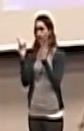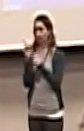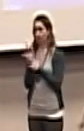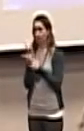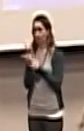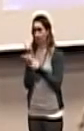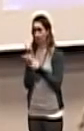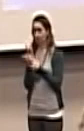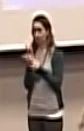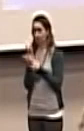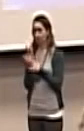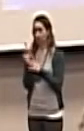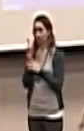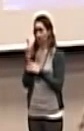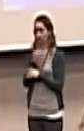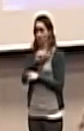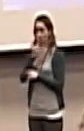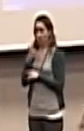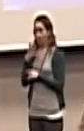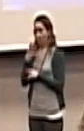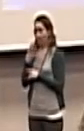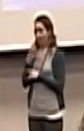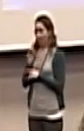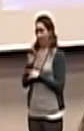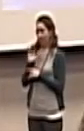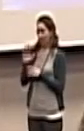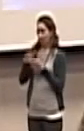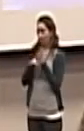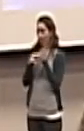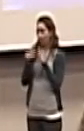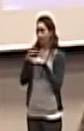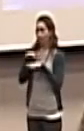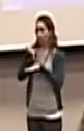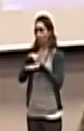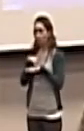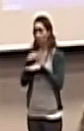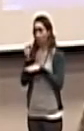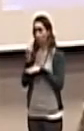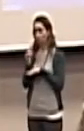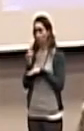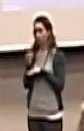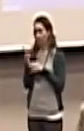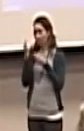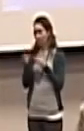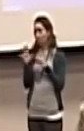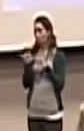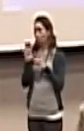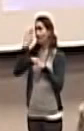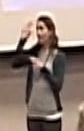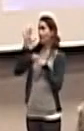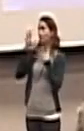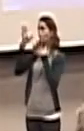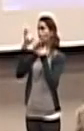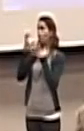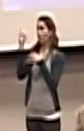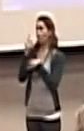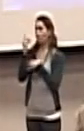He was the Lord of His purpose on earth, and so He chose to do His will